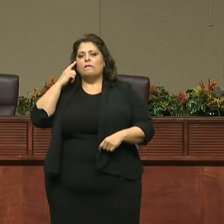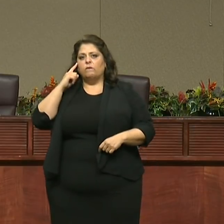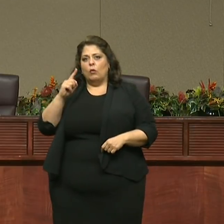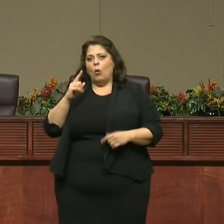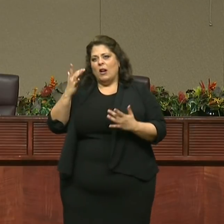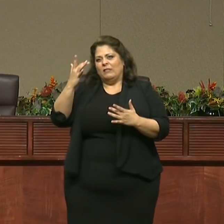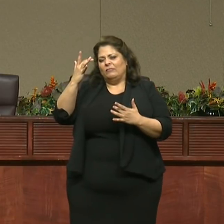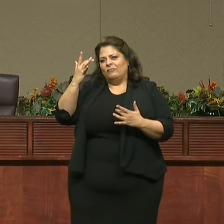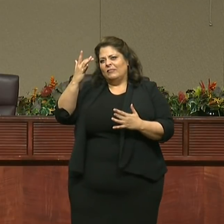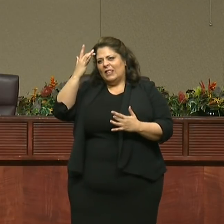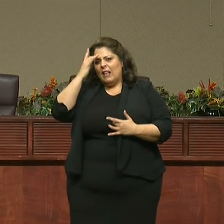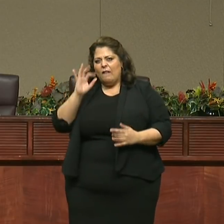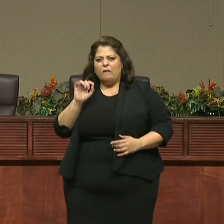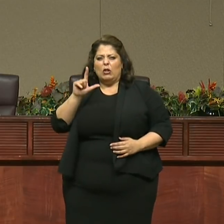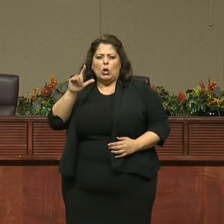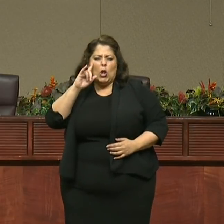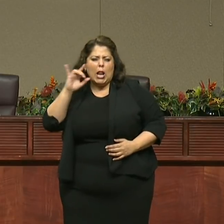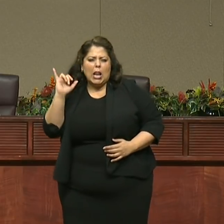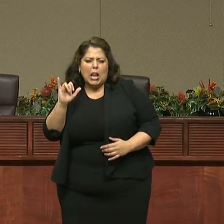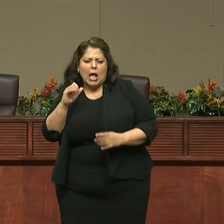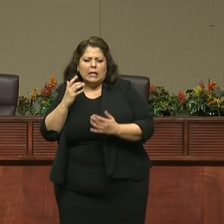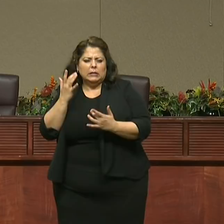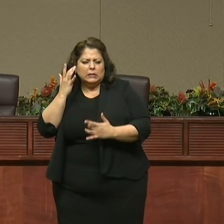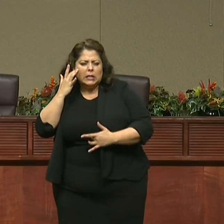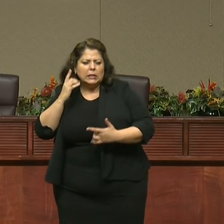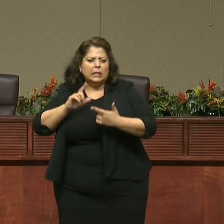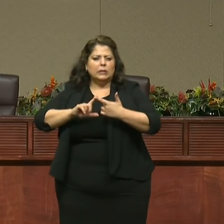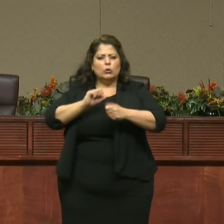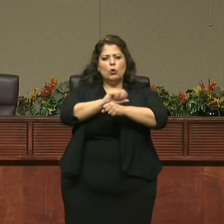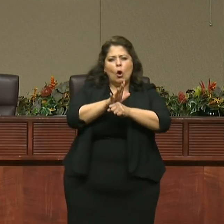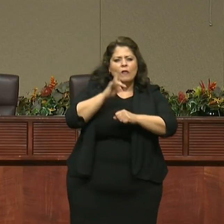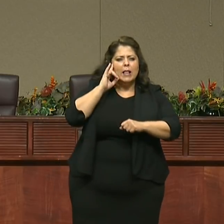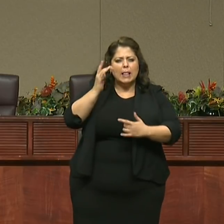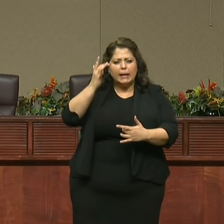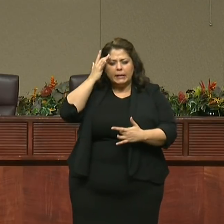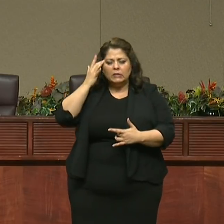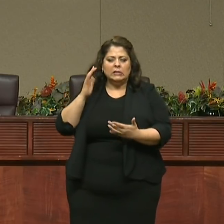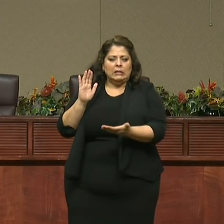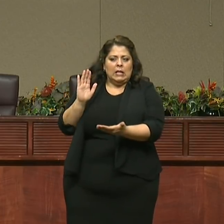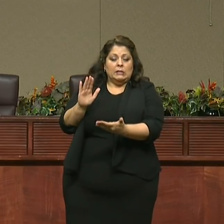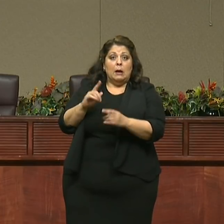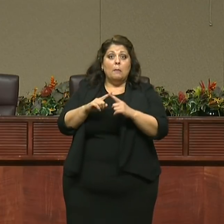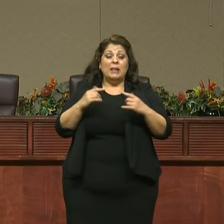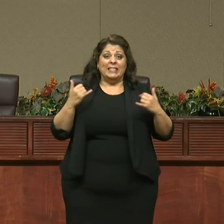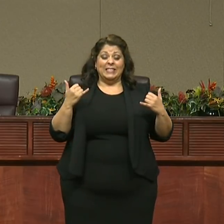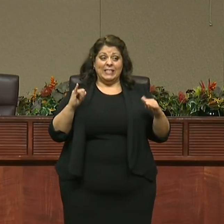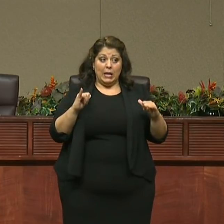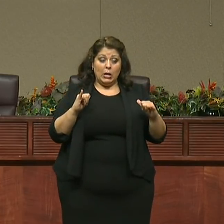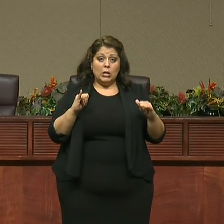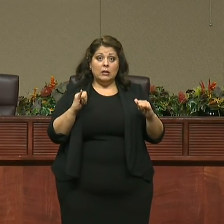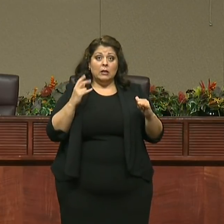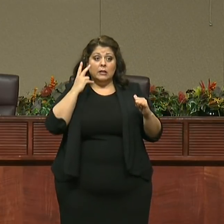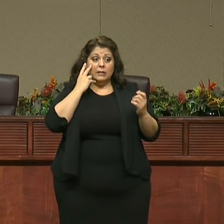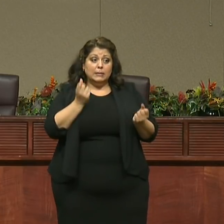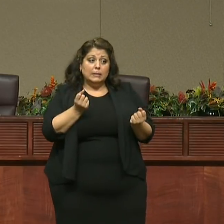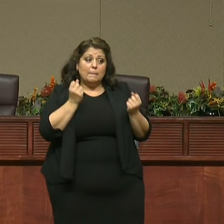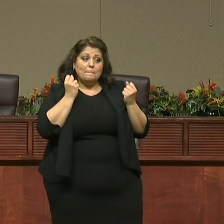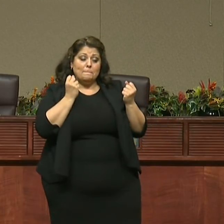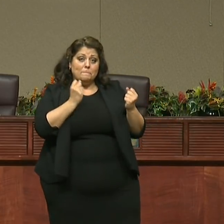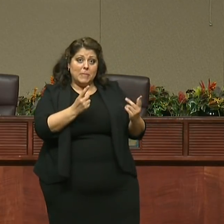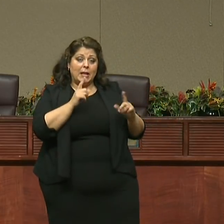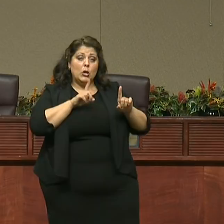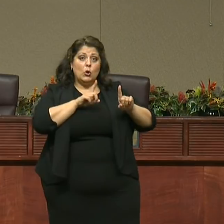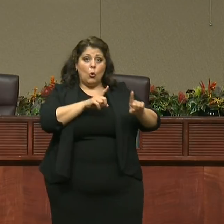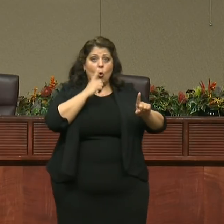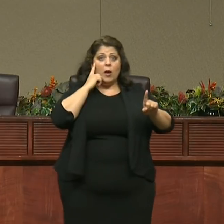and COVID-like illness. Although we continue to see a number of cases going to the ER that has increased for